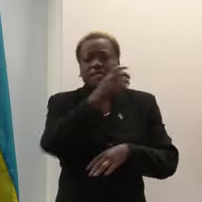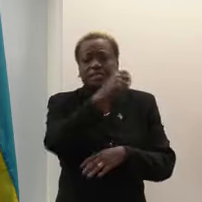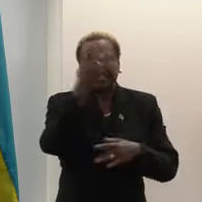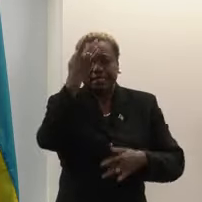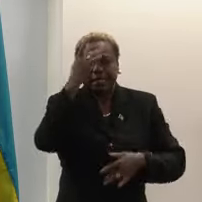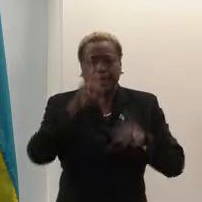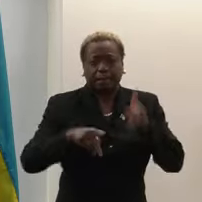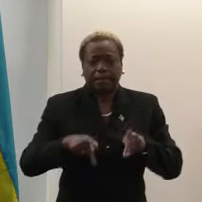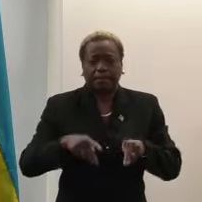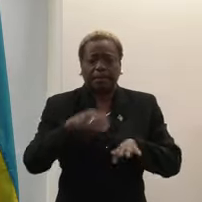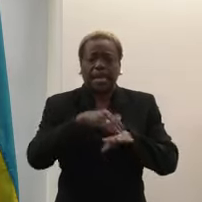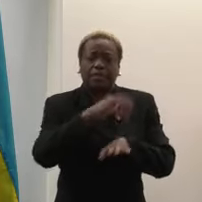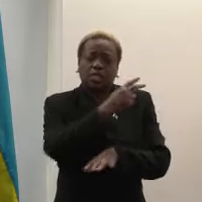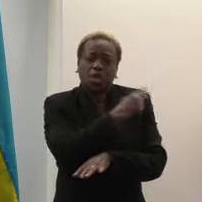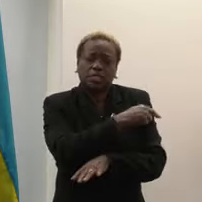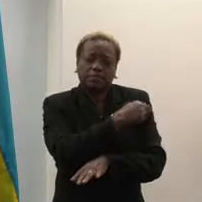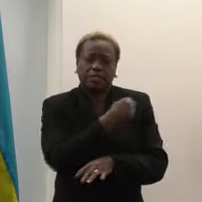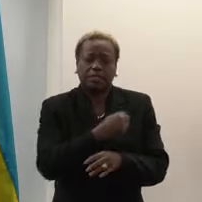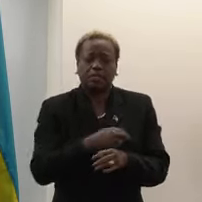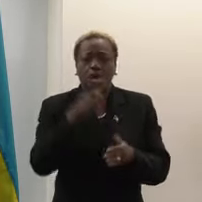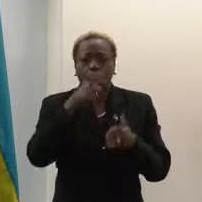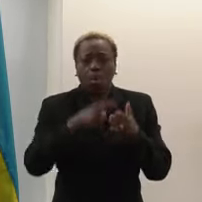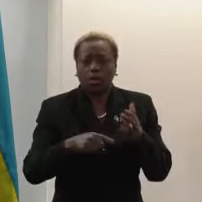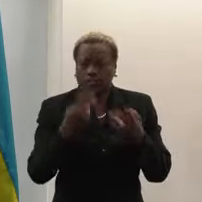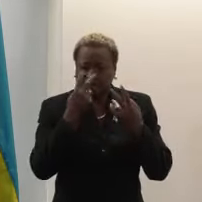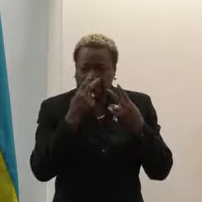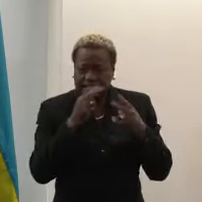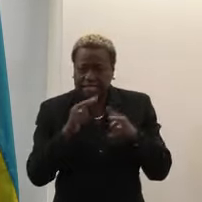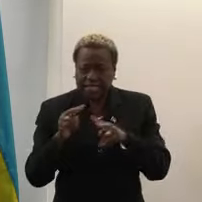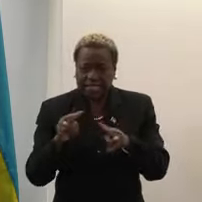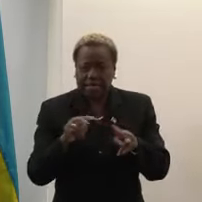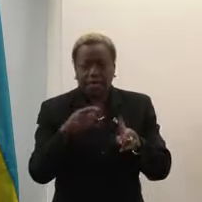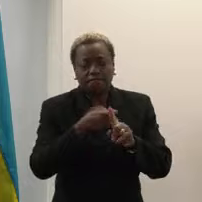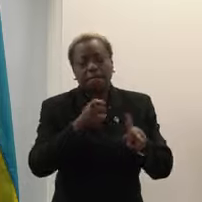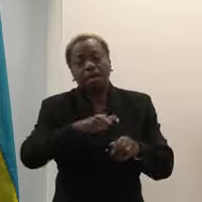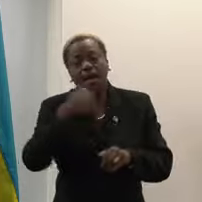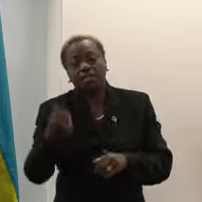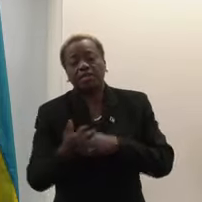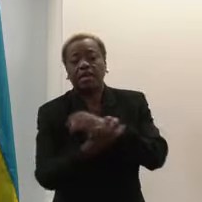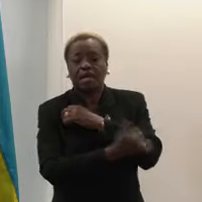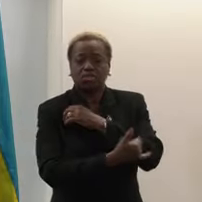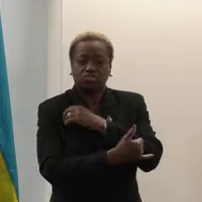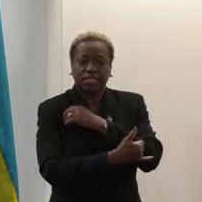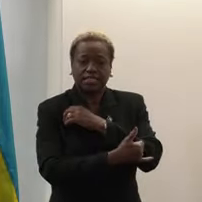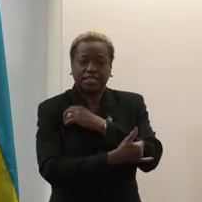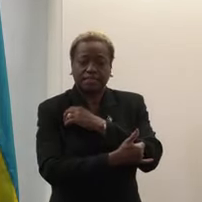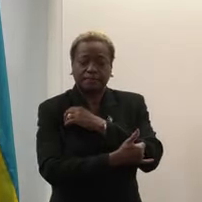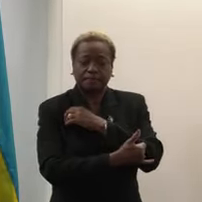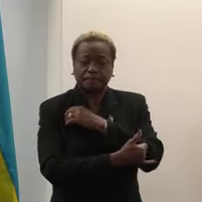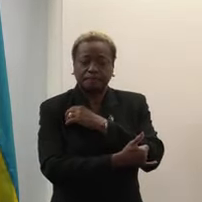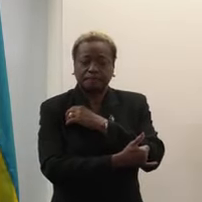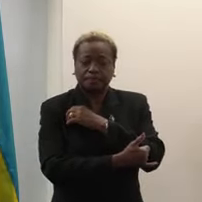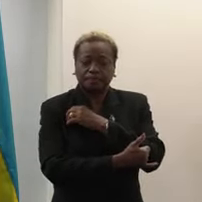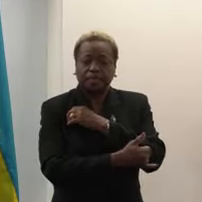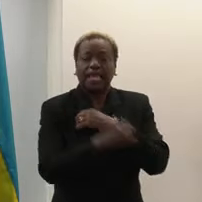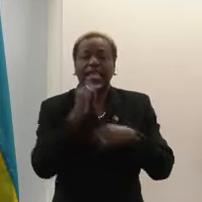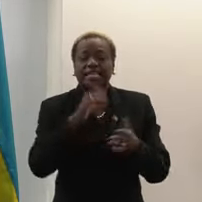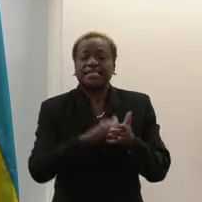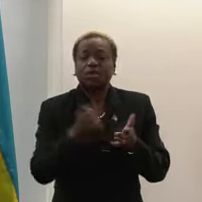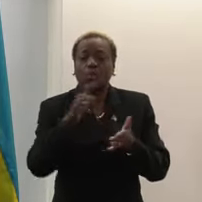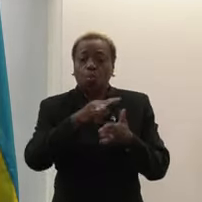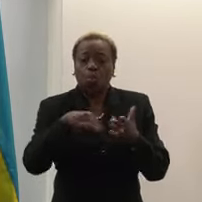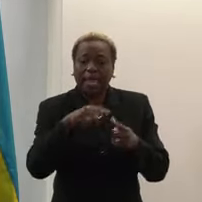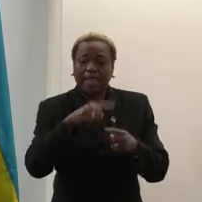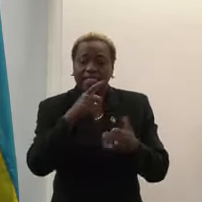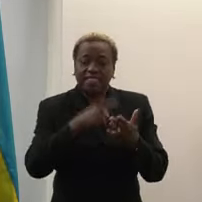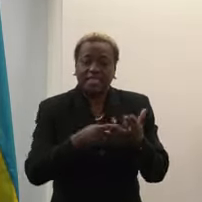hospitals. What we have seen from other countries after country is that when this